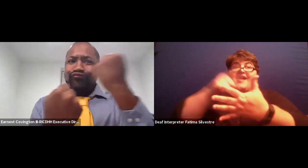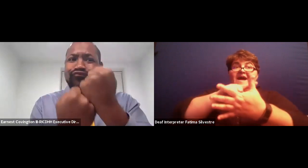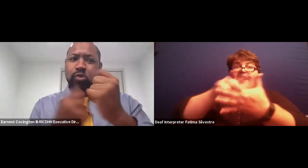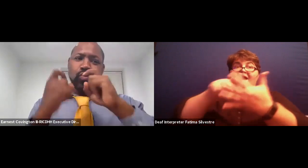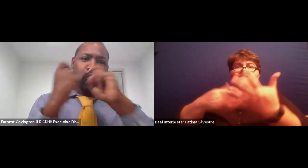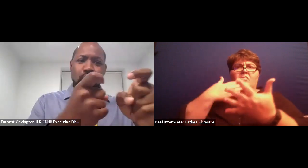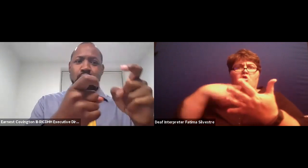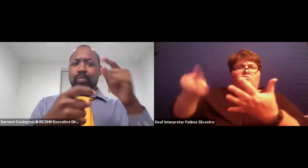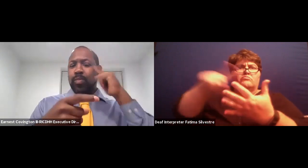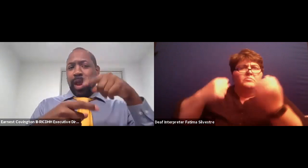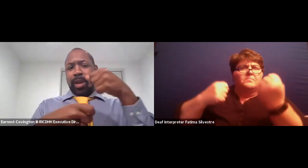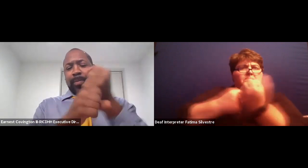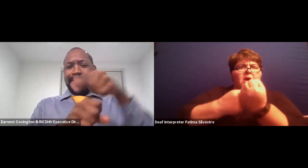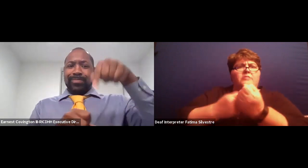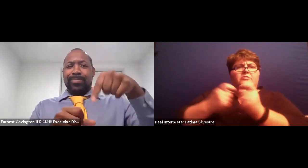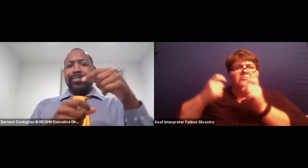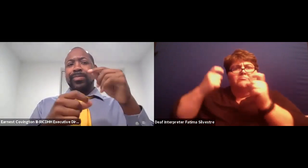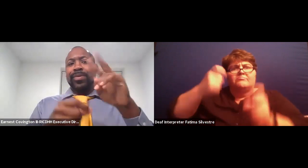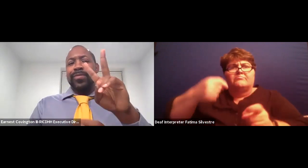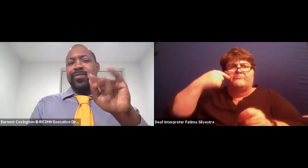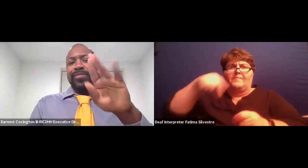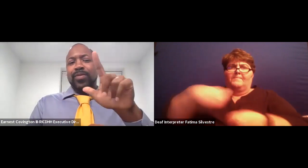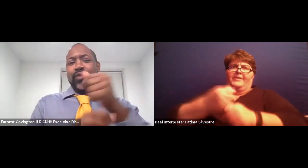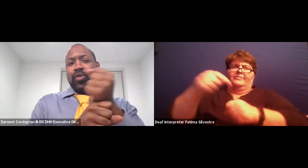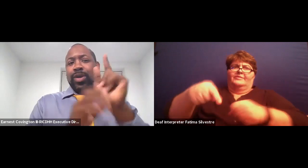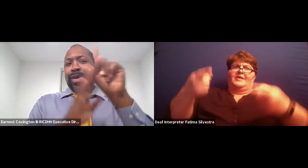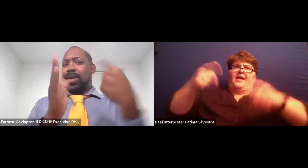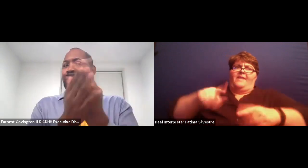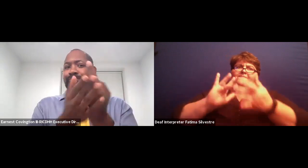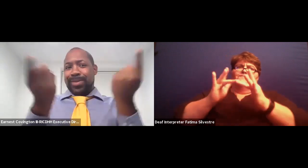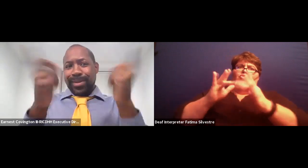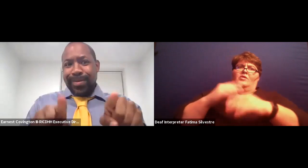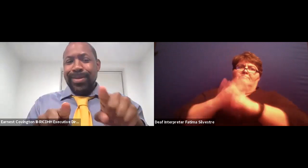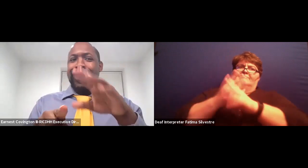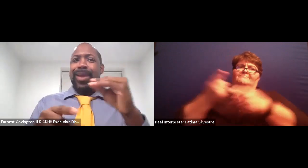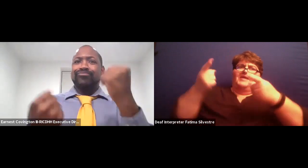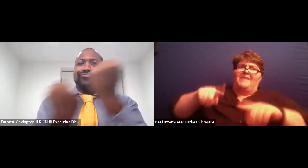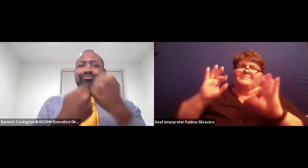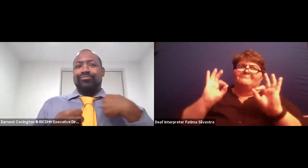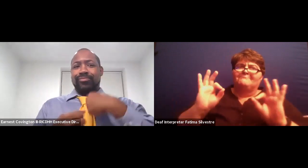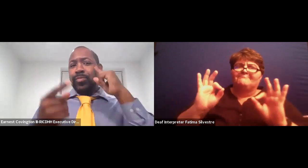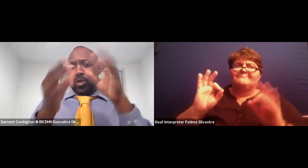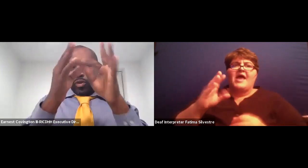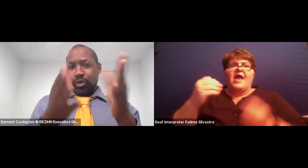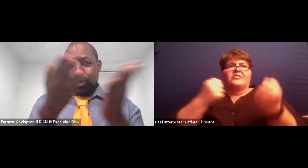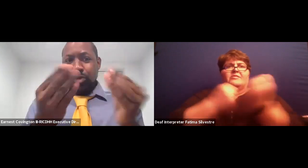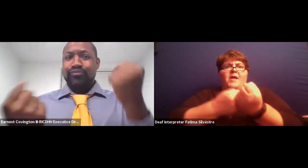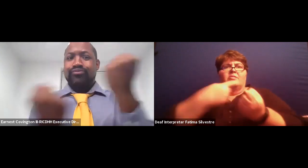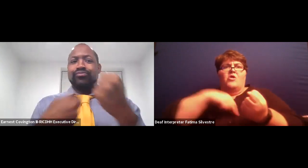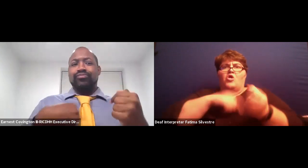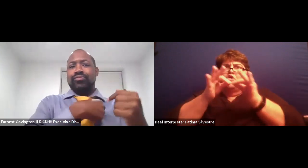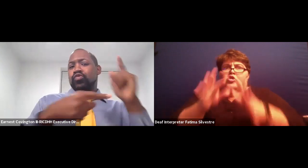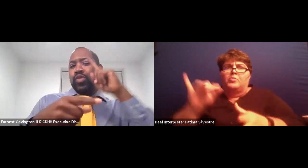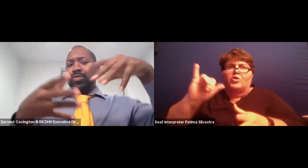are our 5 sponsors tonight who've been incredibly generous, giving us our interpreter services as well as the